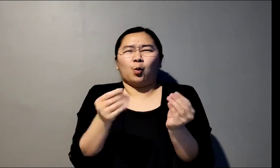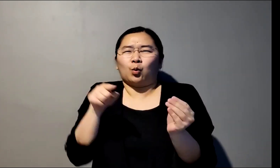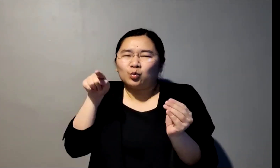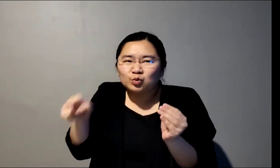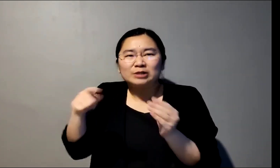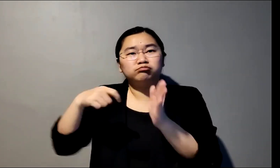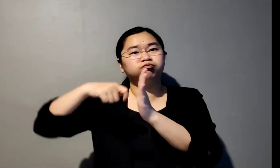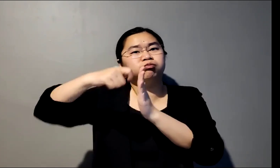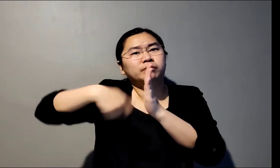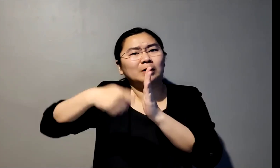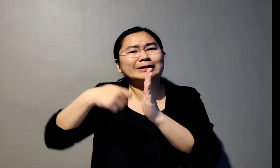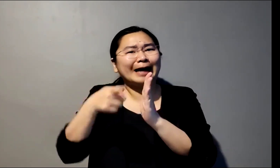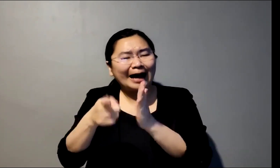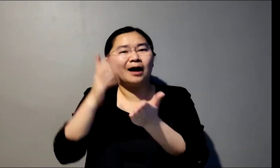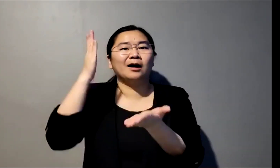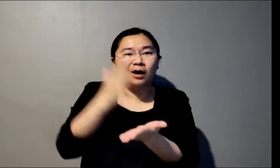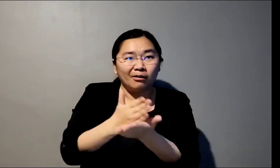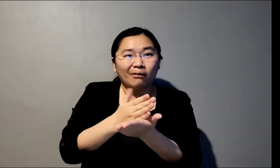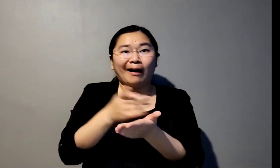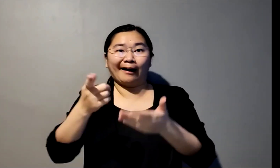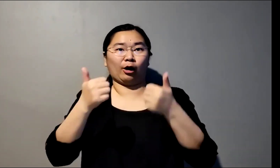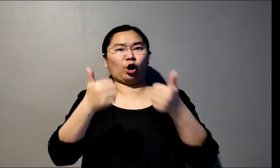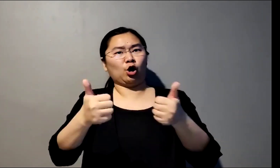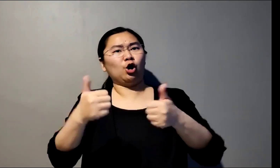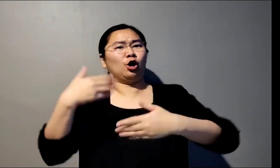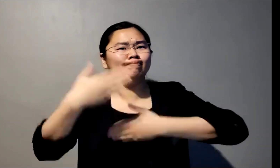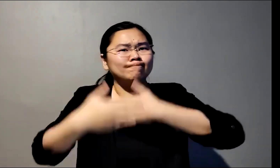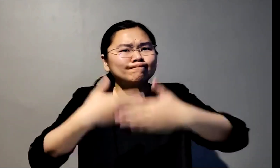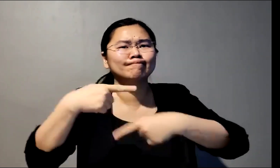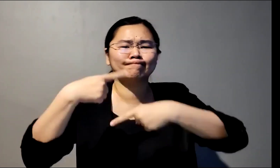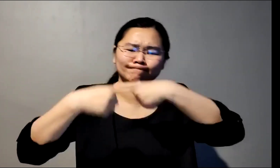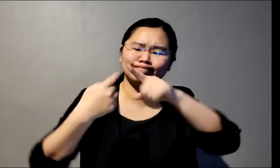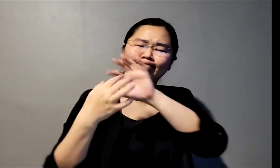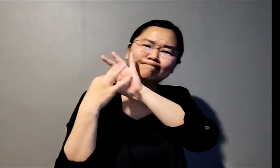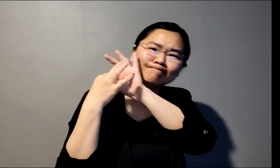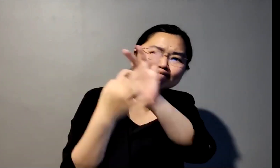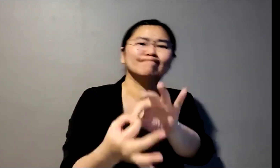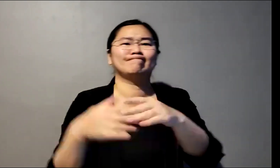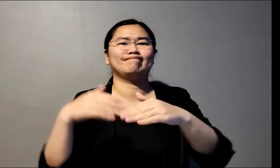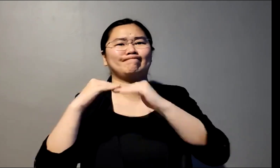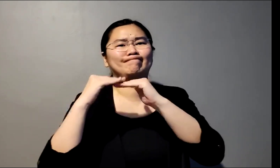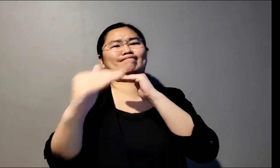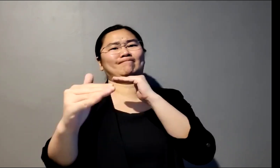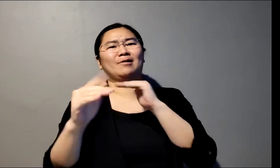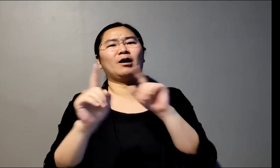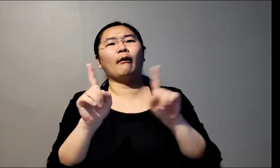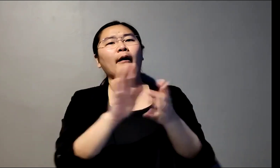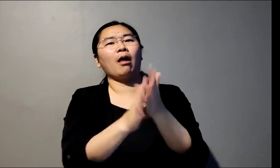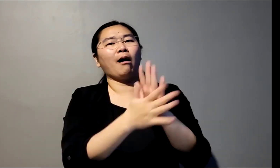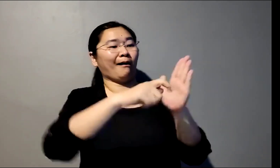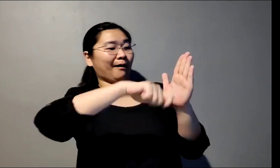intentions from some international donors that, yeah, I mean, we want to initiate this project, but we want to make sure